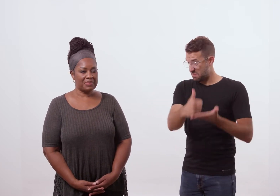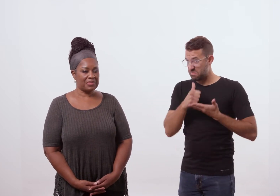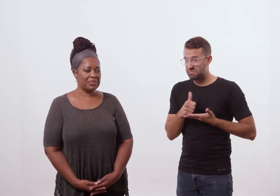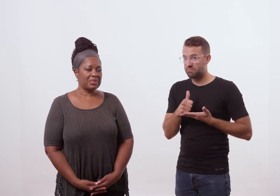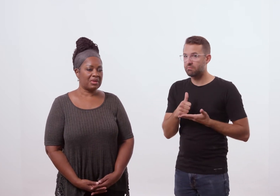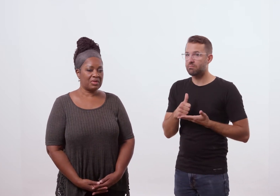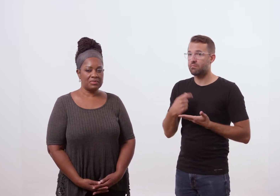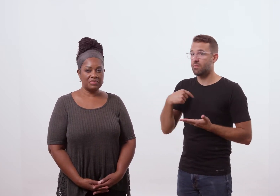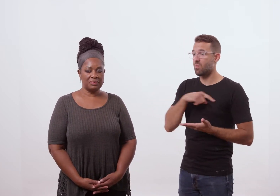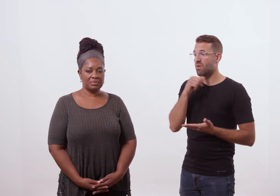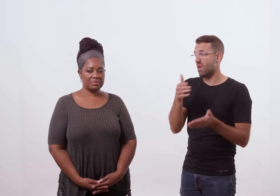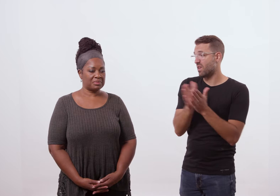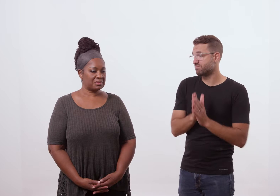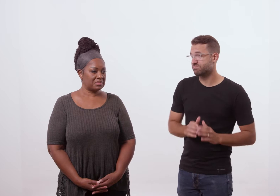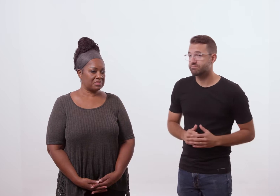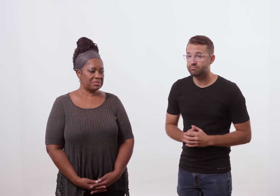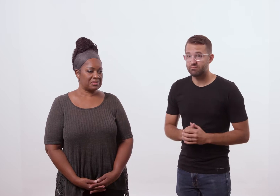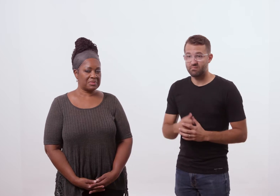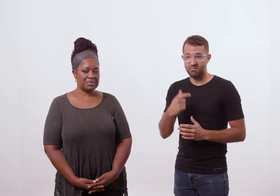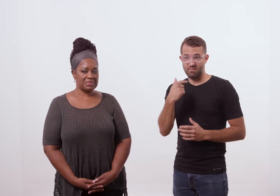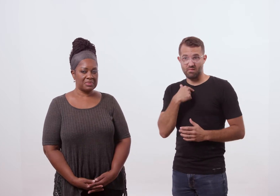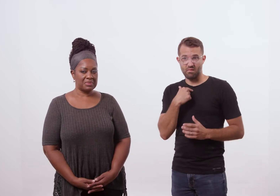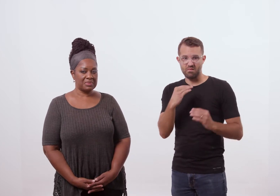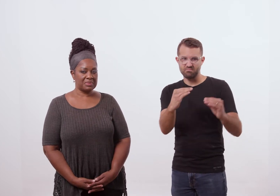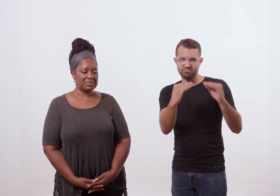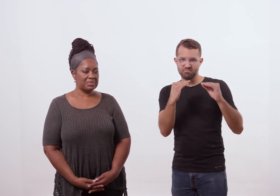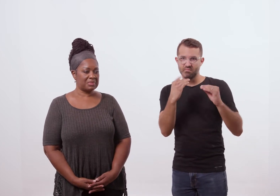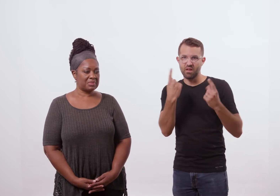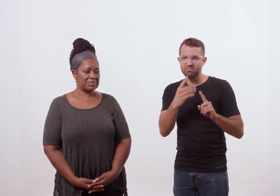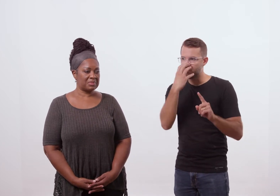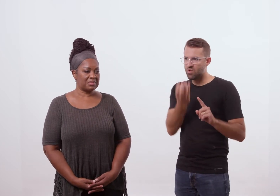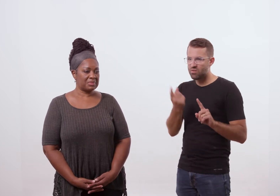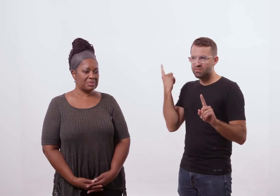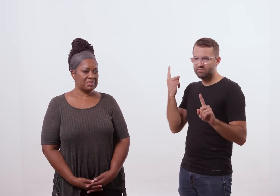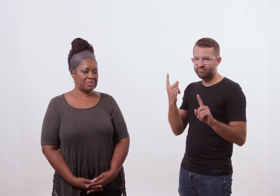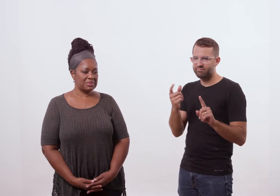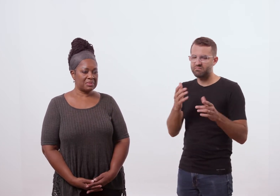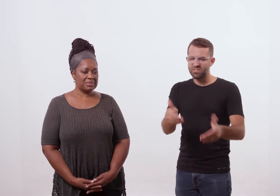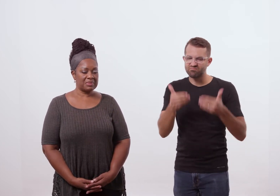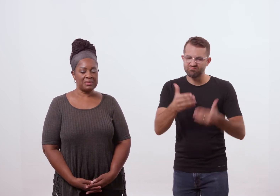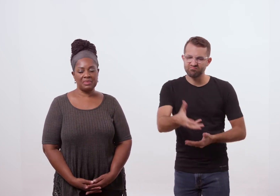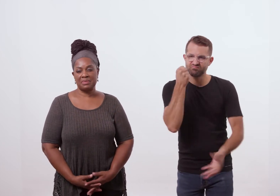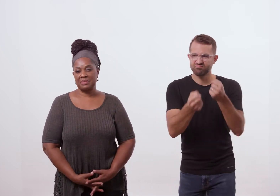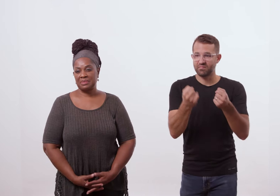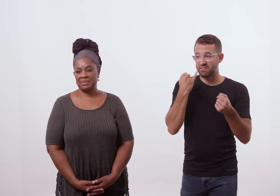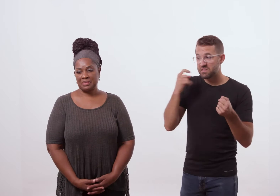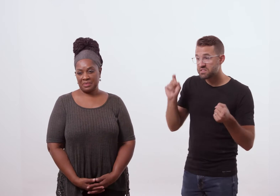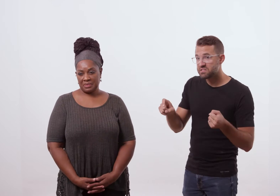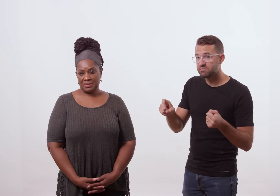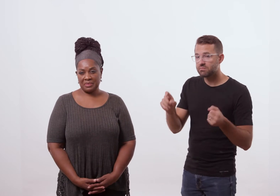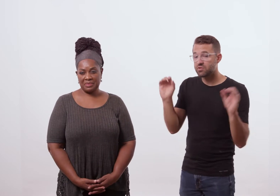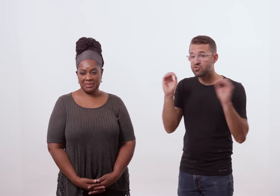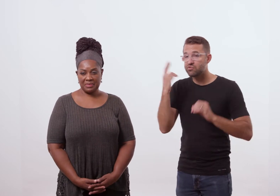ask. I learned a hard lesson from the trolls. From now on, the Wolfriders take what they need, and no reasons